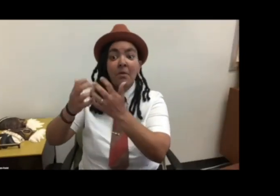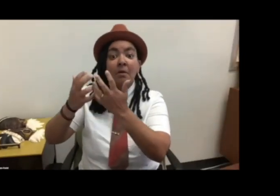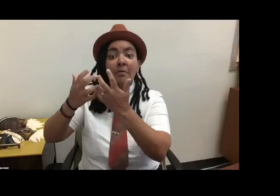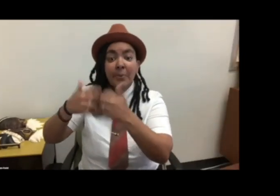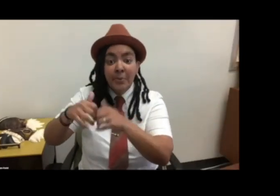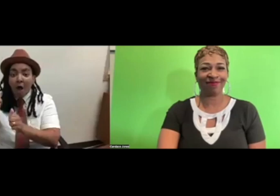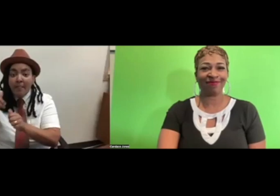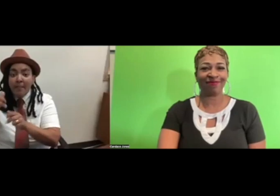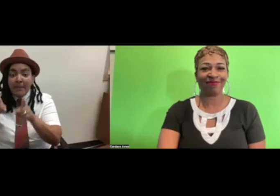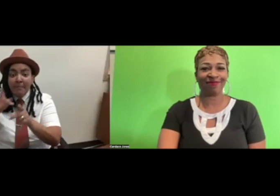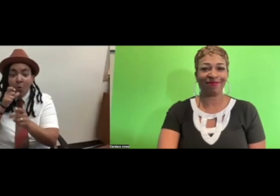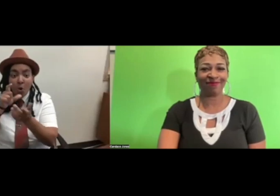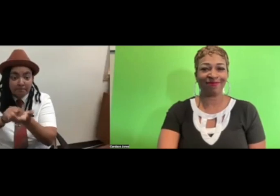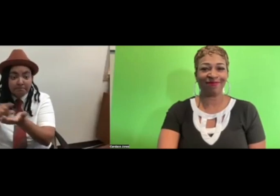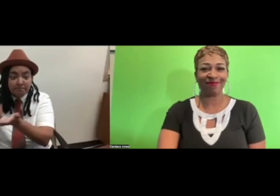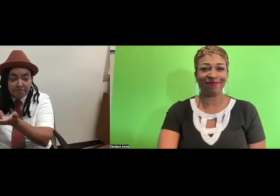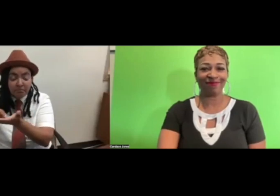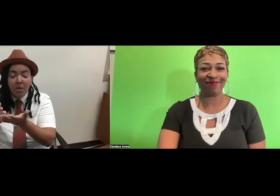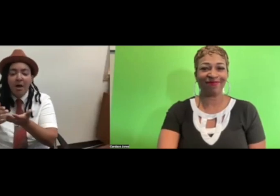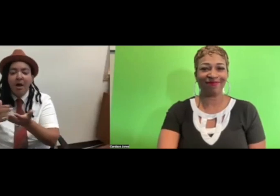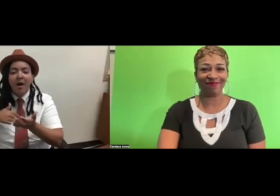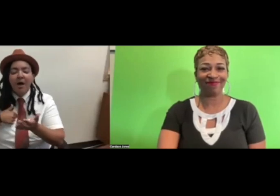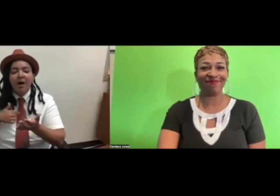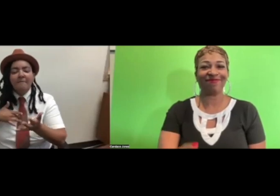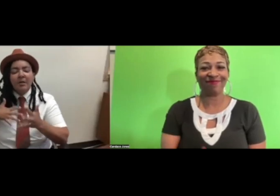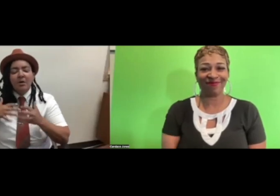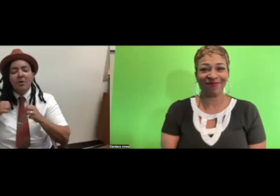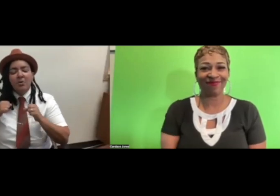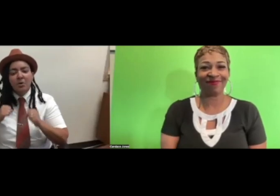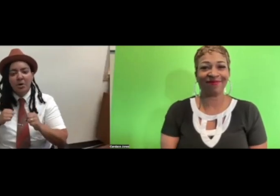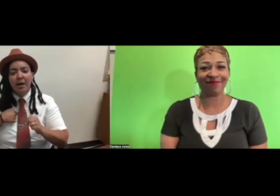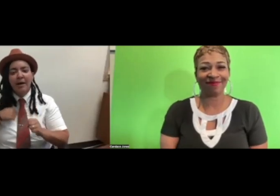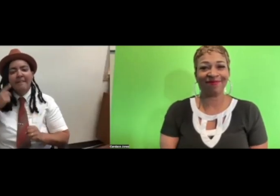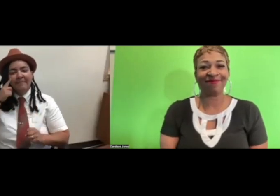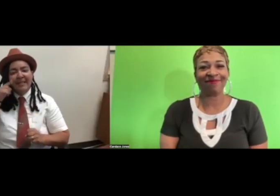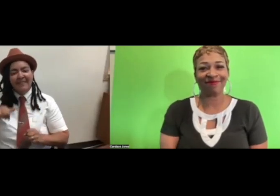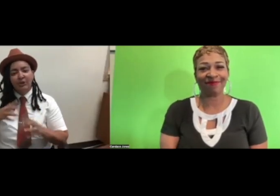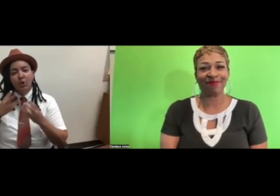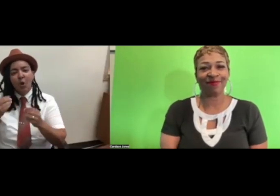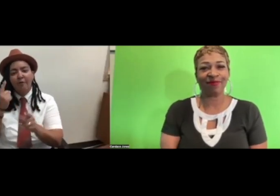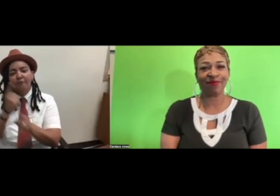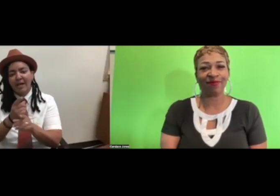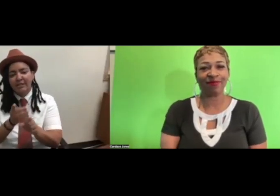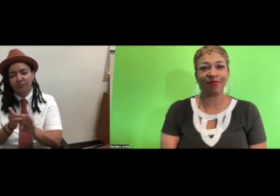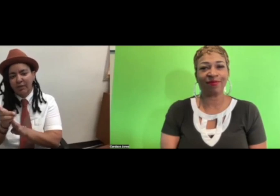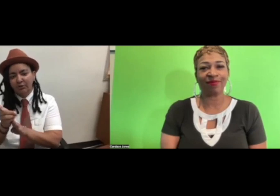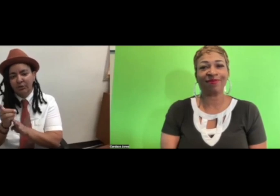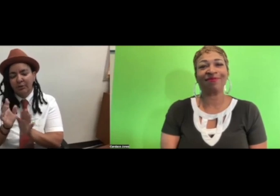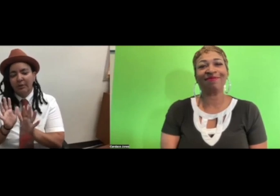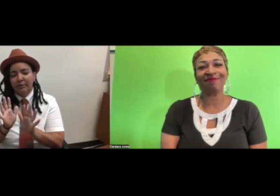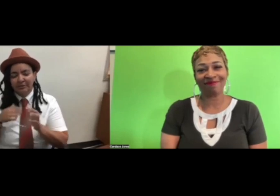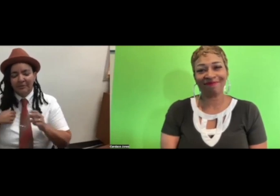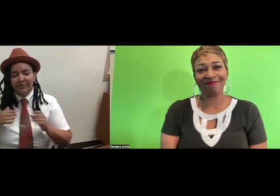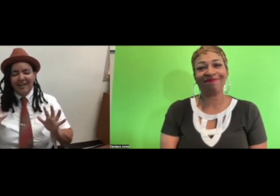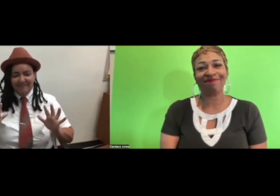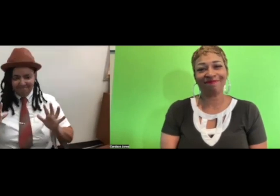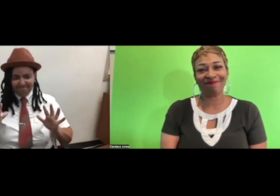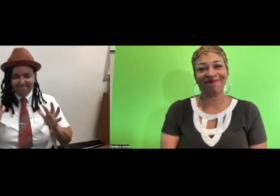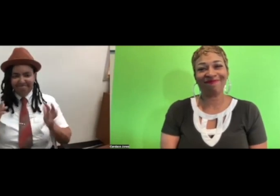whether it was accepted or not, but I was able to work with other people on the publication, and I realized this was